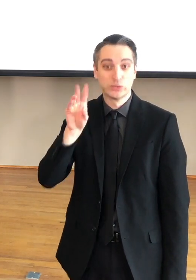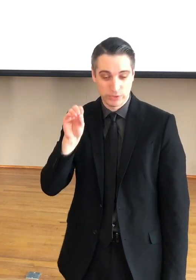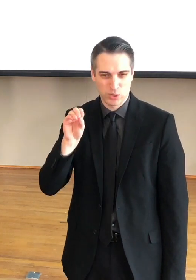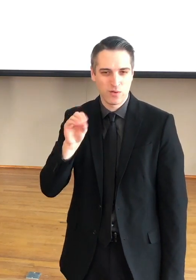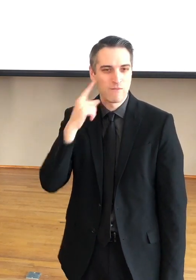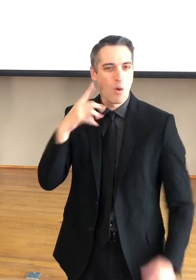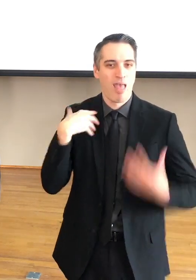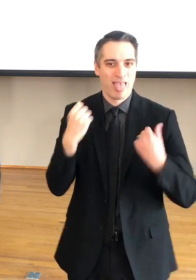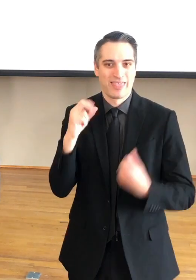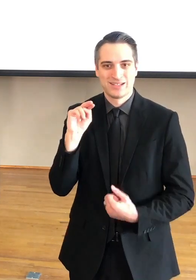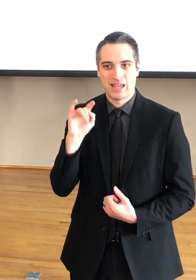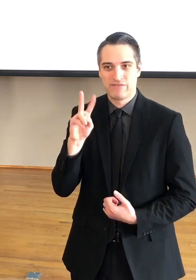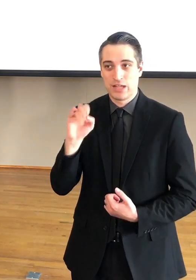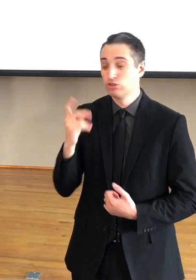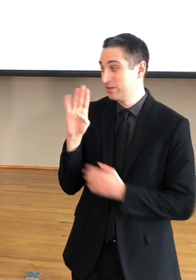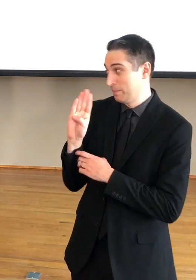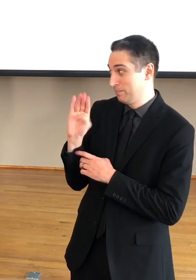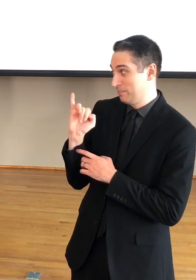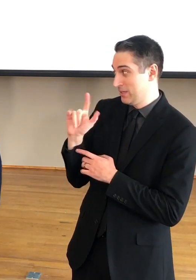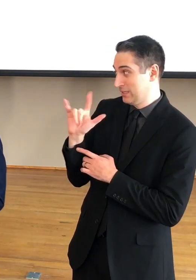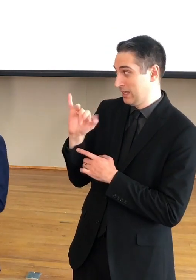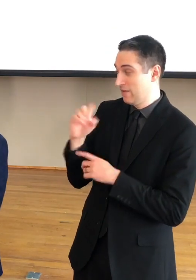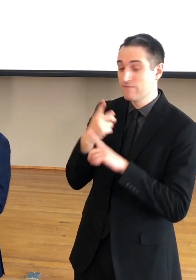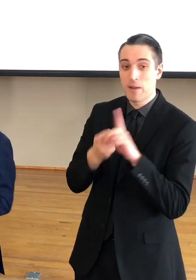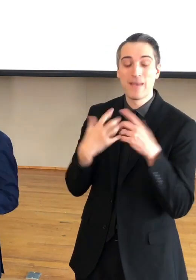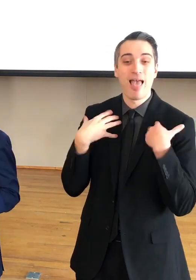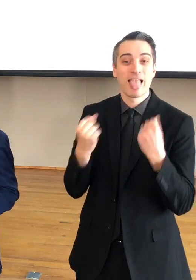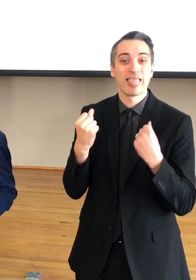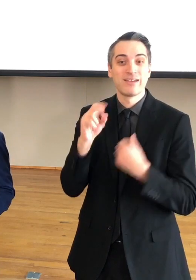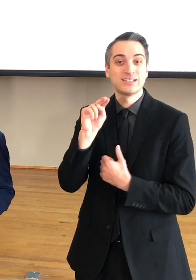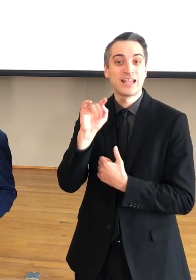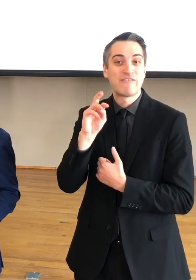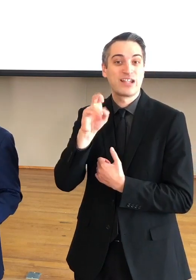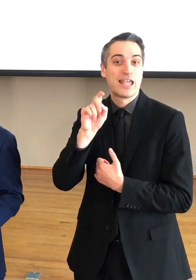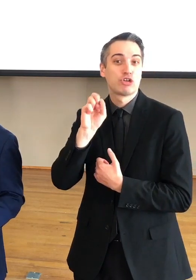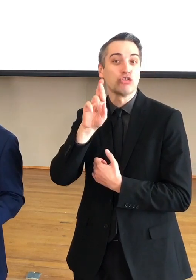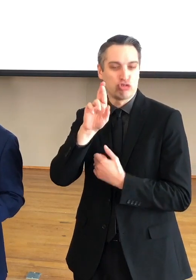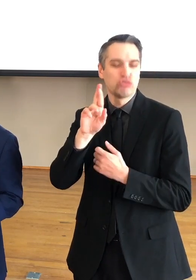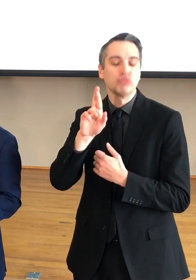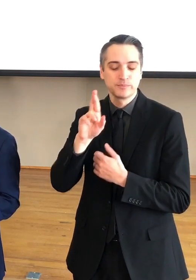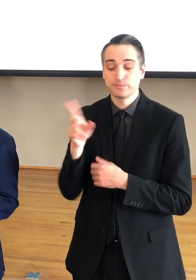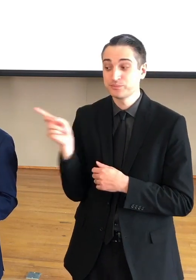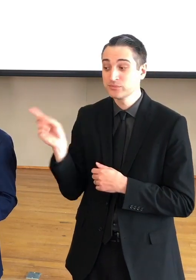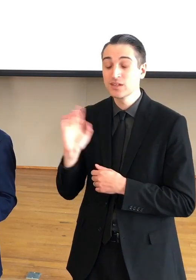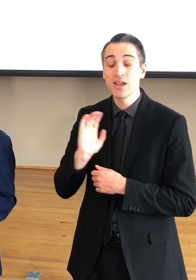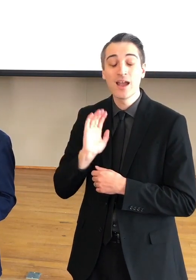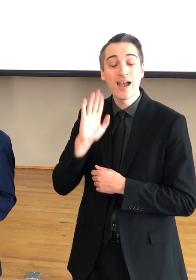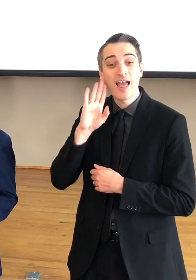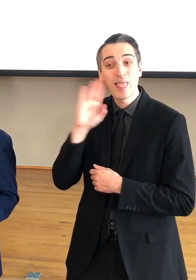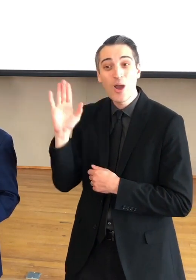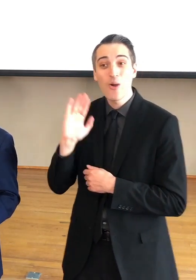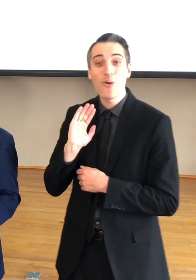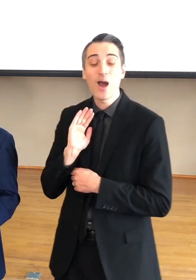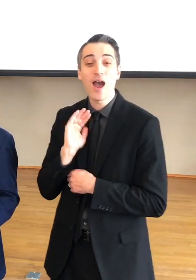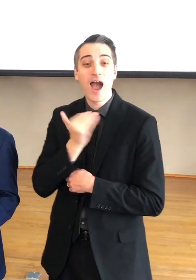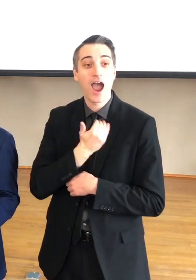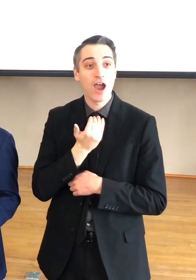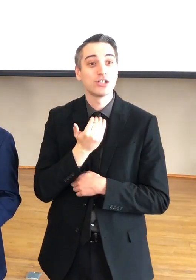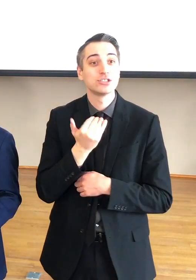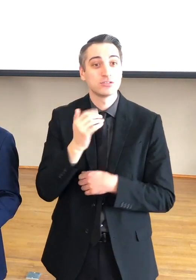410-2020. And this is Billy from our health navigators office. Hi, so our health navigators are taking calls